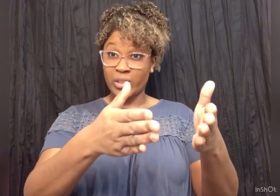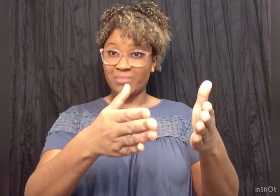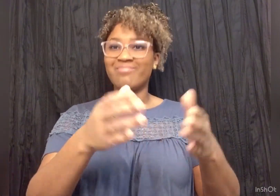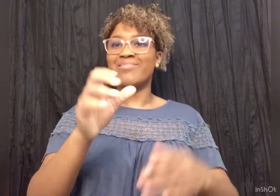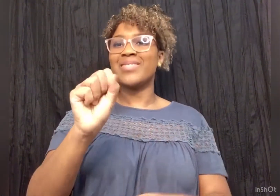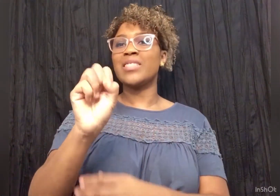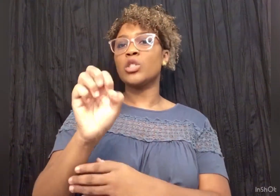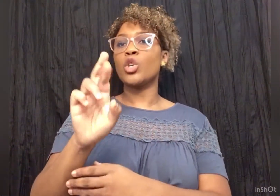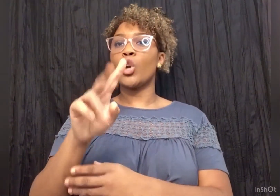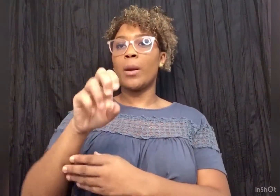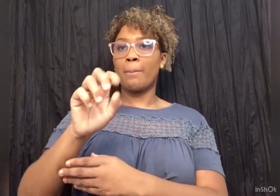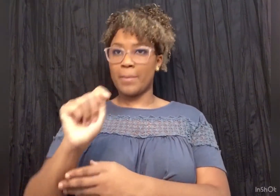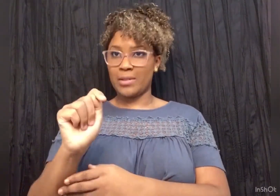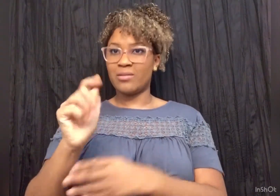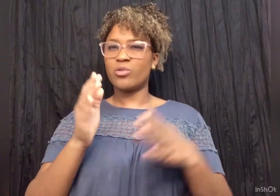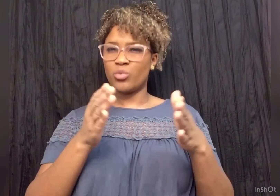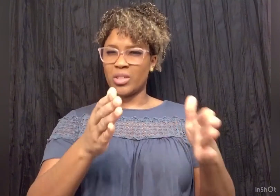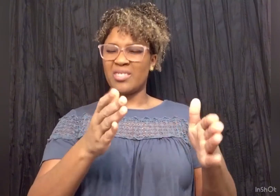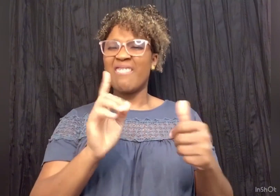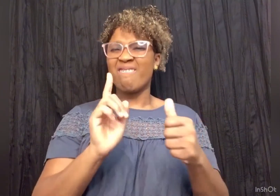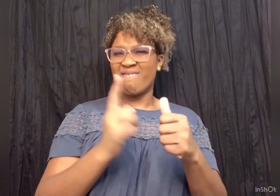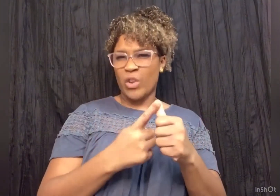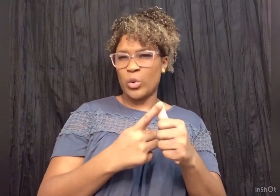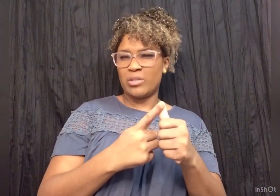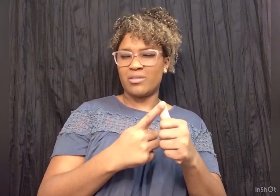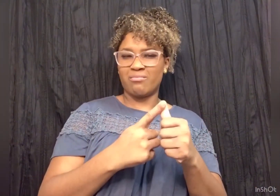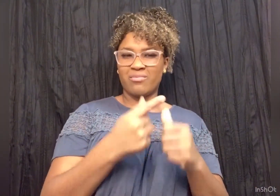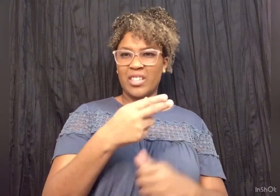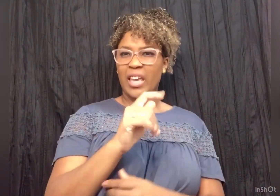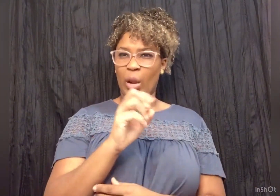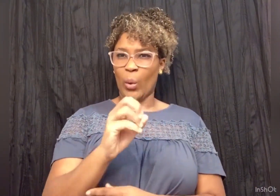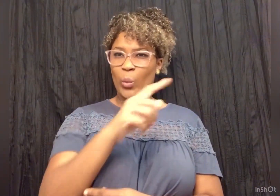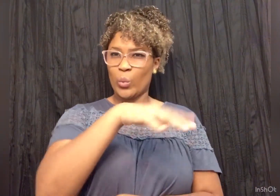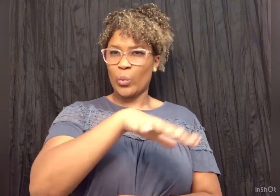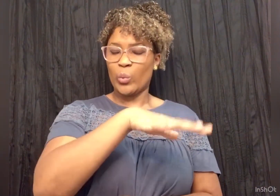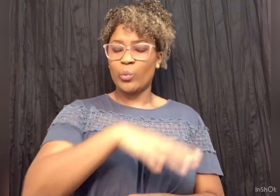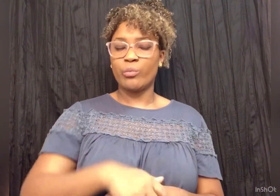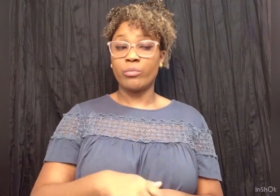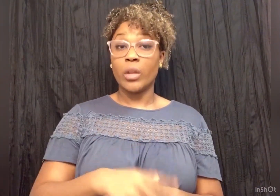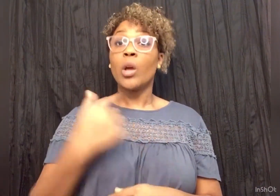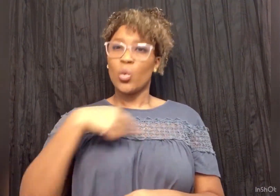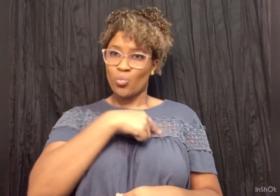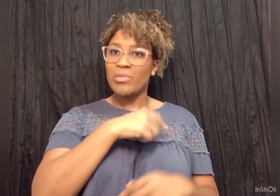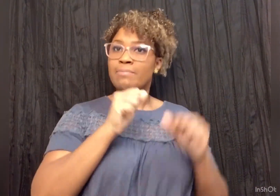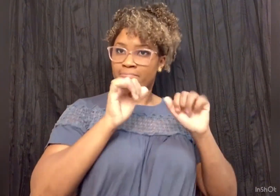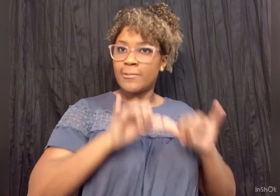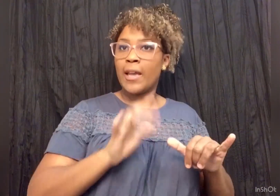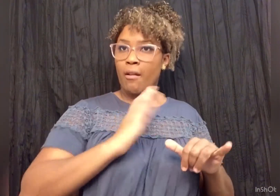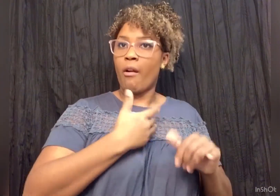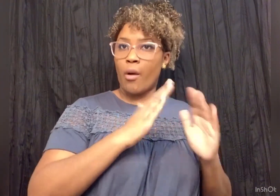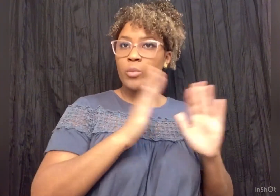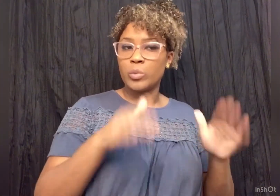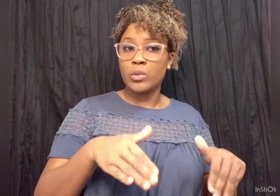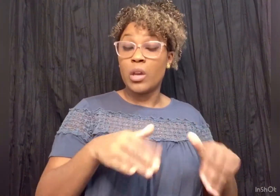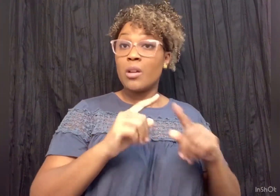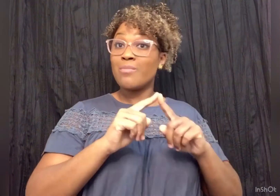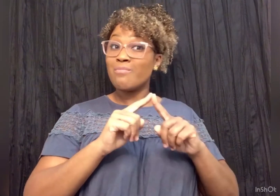first ghetto. We, therefore, could remain in our house, but as it occupied a corner,